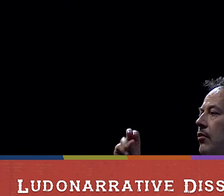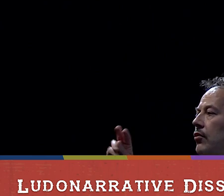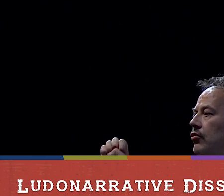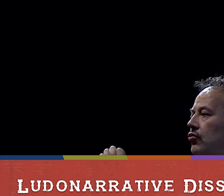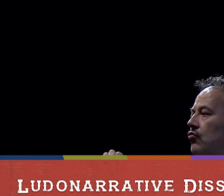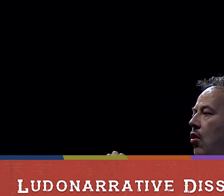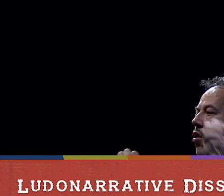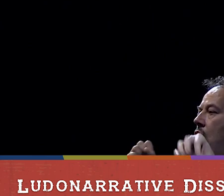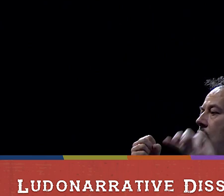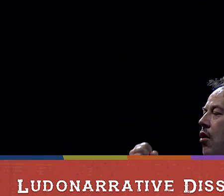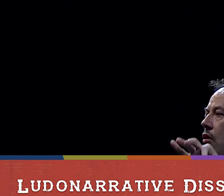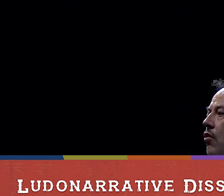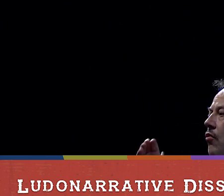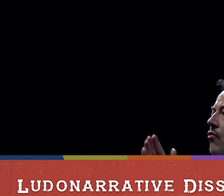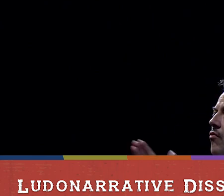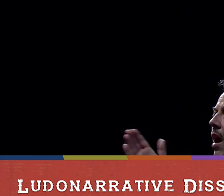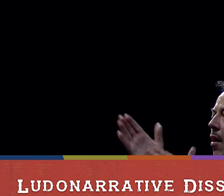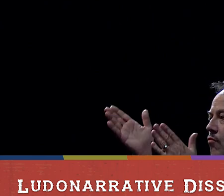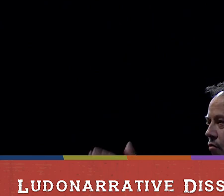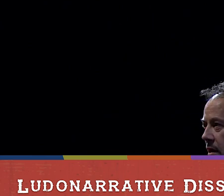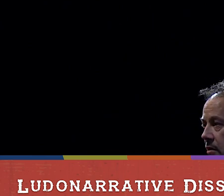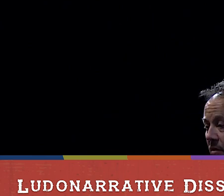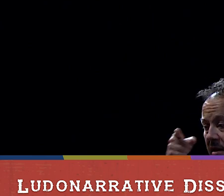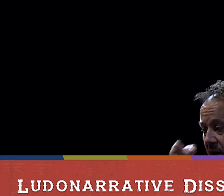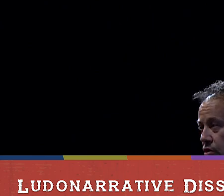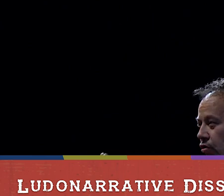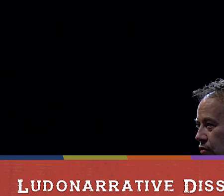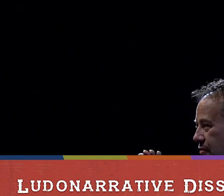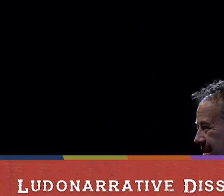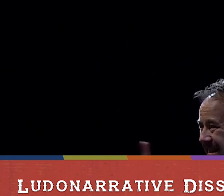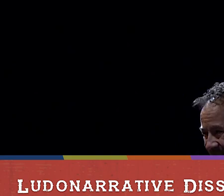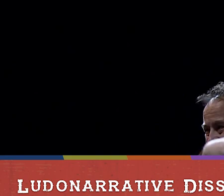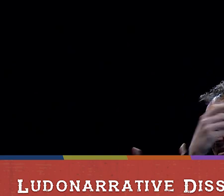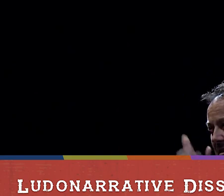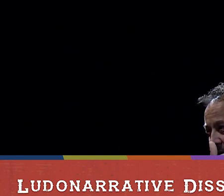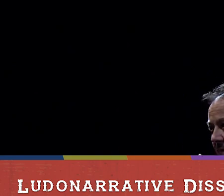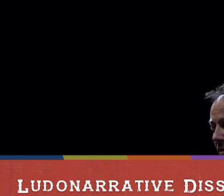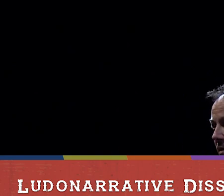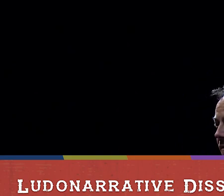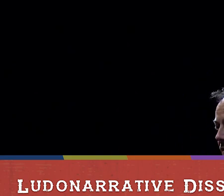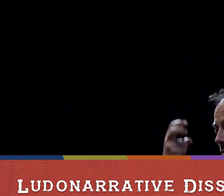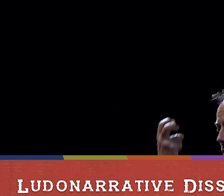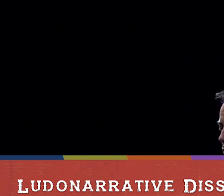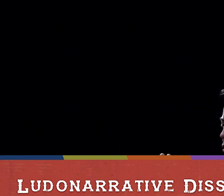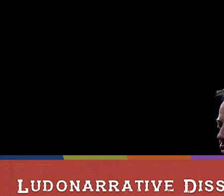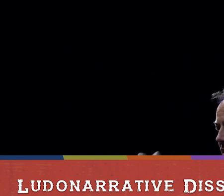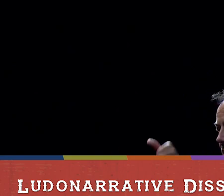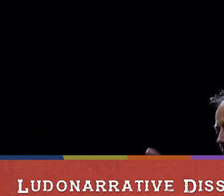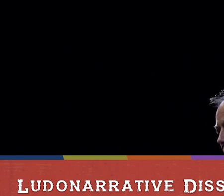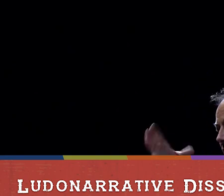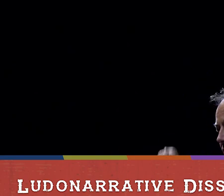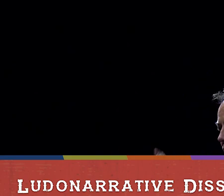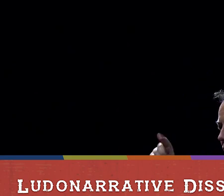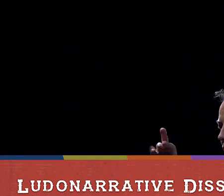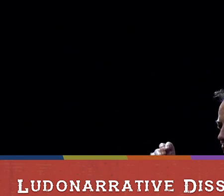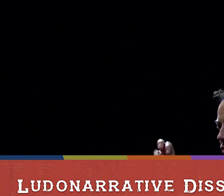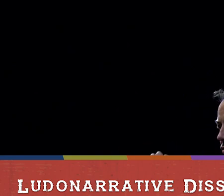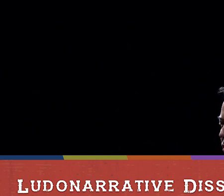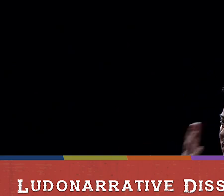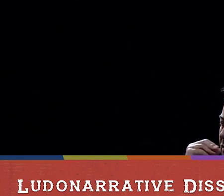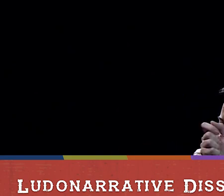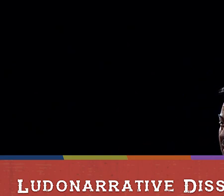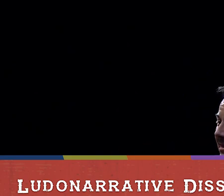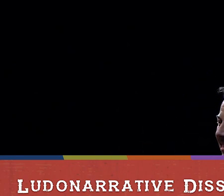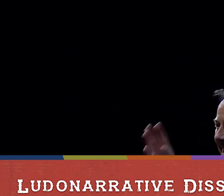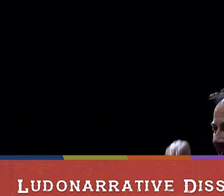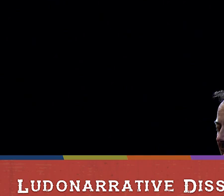operators purposefully doing things that are different from immersing themselves in the drone experience. They're not in a motion-based